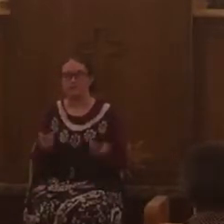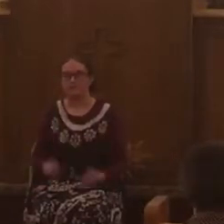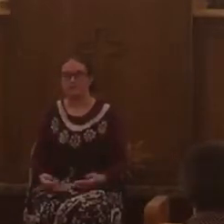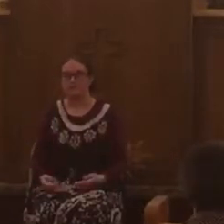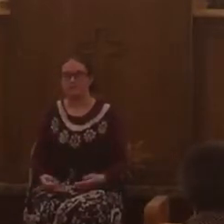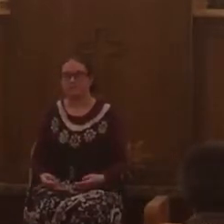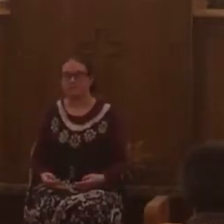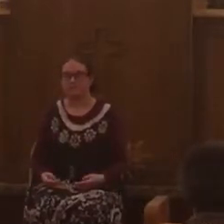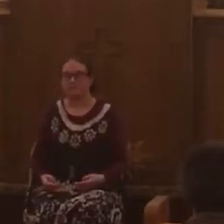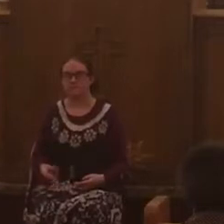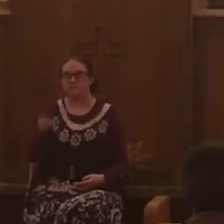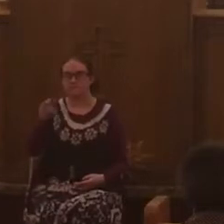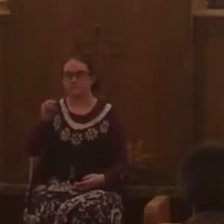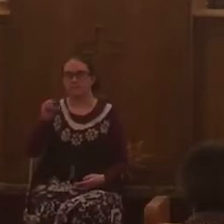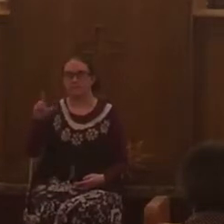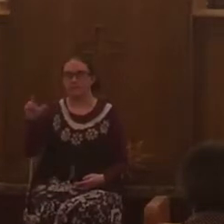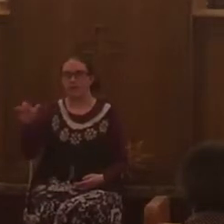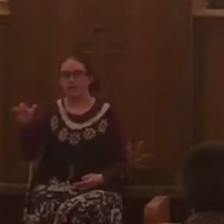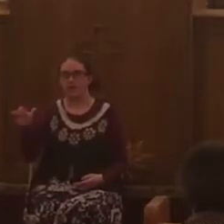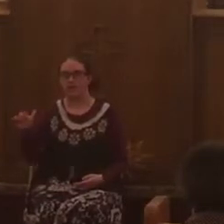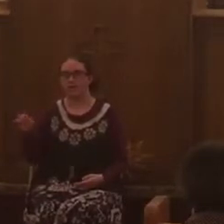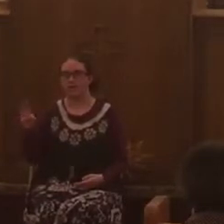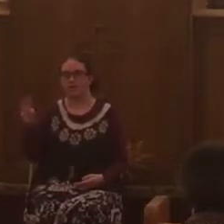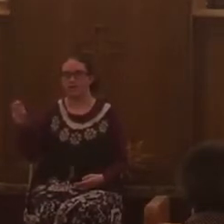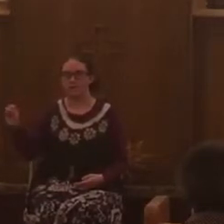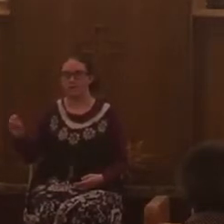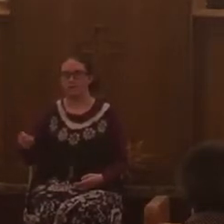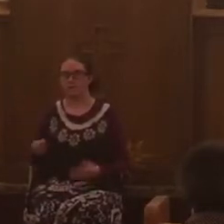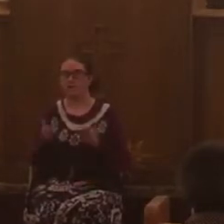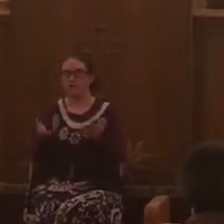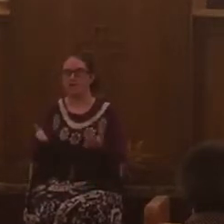demons. Hello? Now,